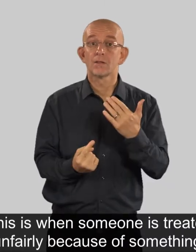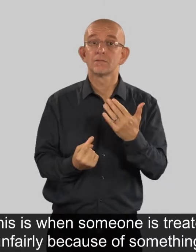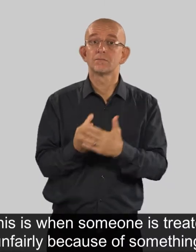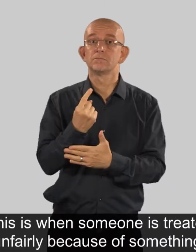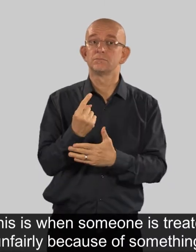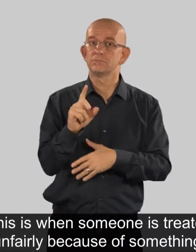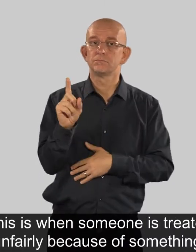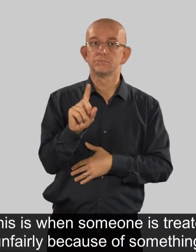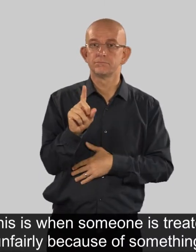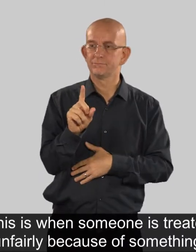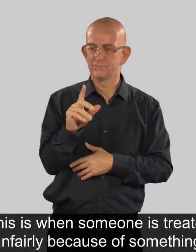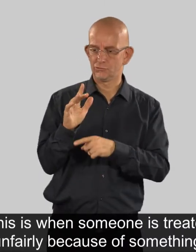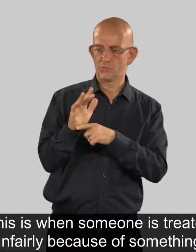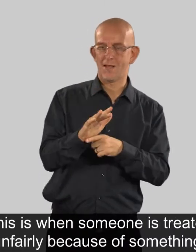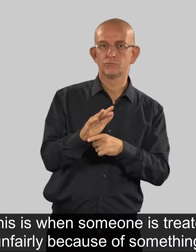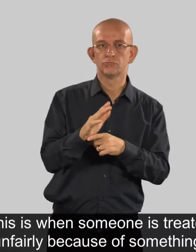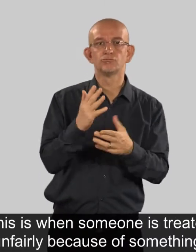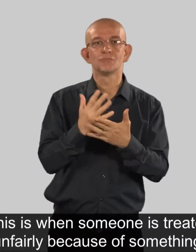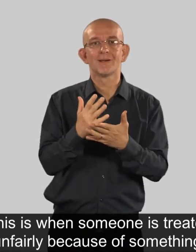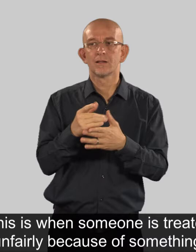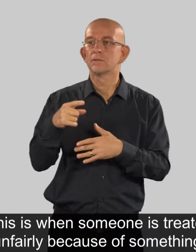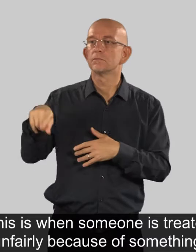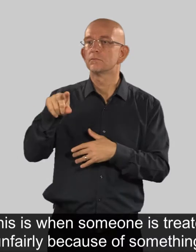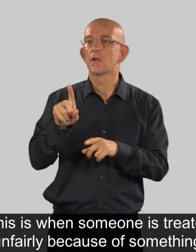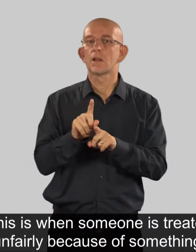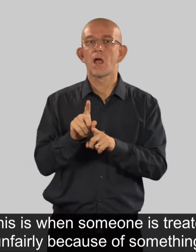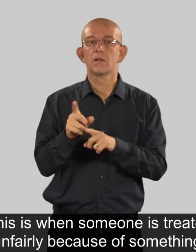This is when someone is treated unfairly because of something.